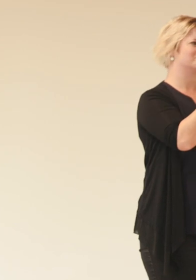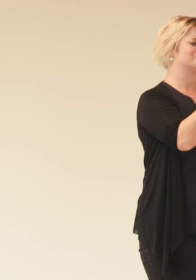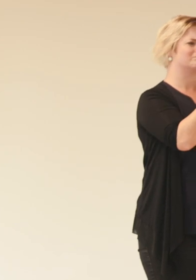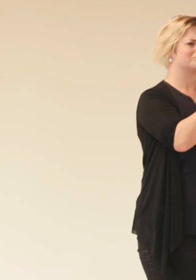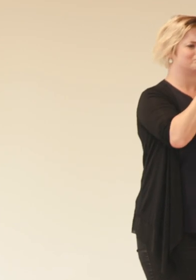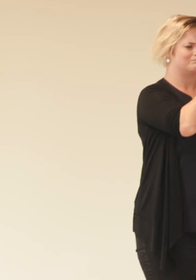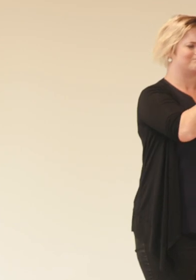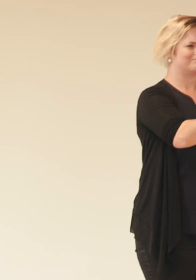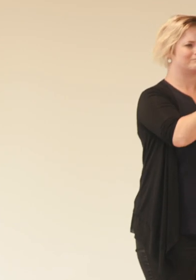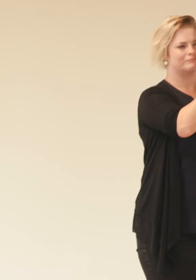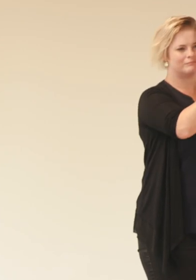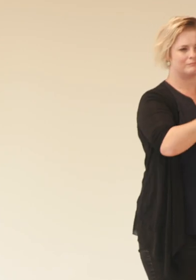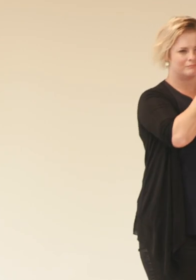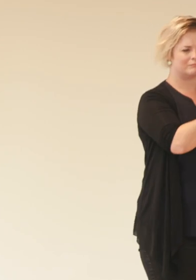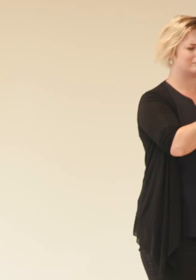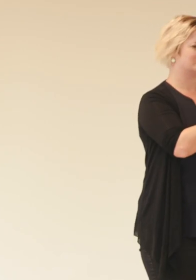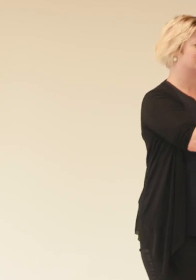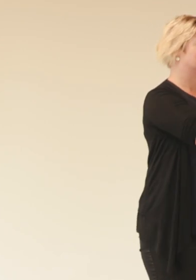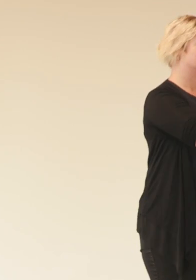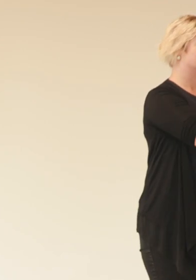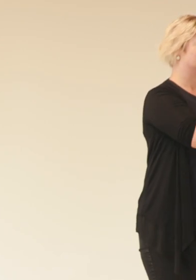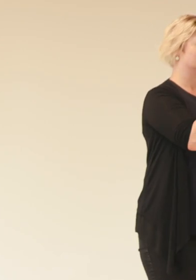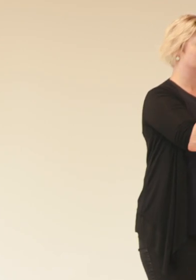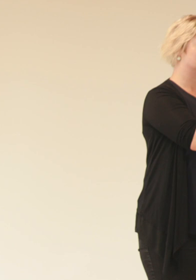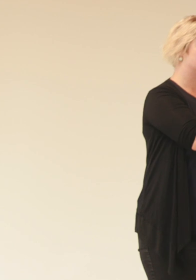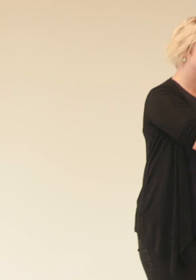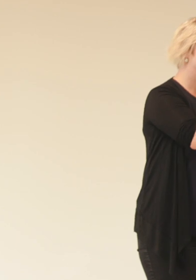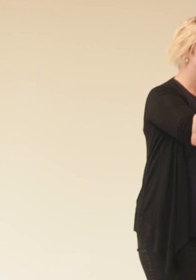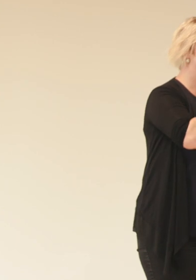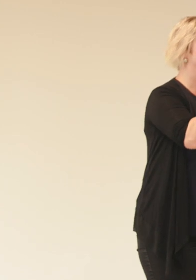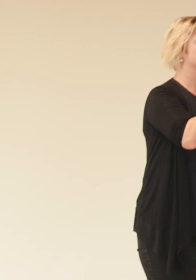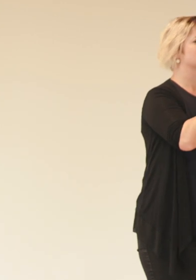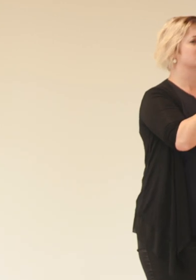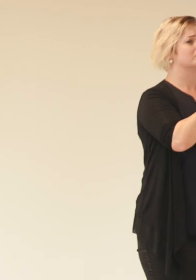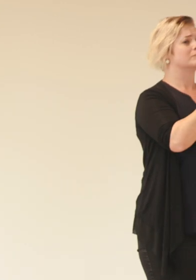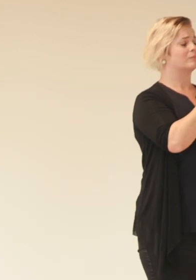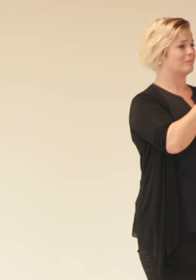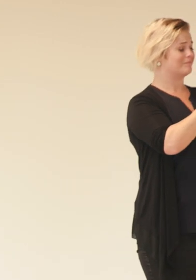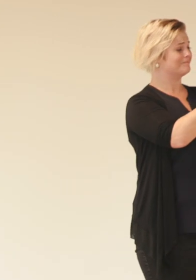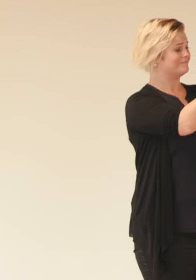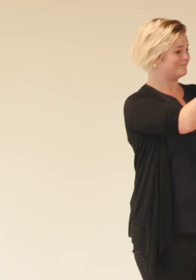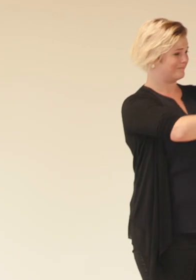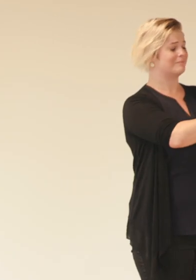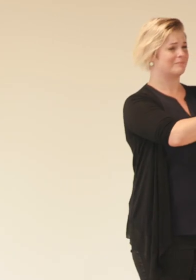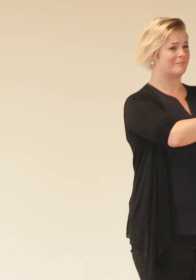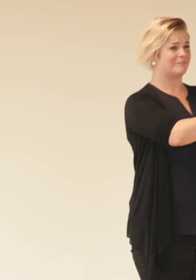much, and we were so unhappy. And so at that moment, this hurricane, this storm was